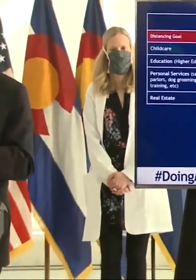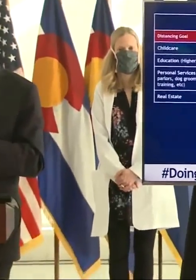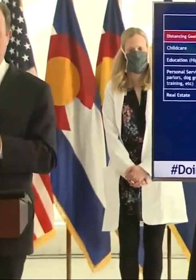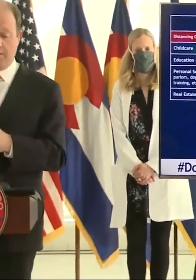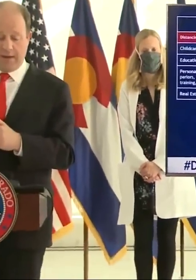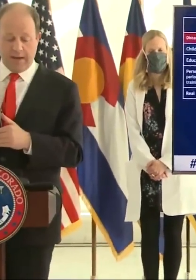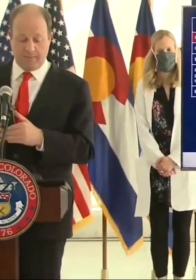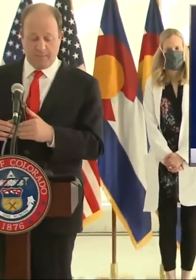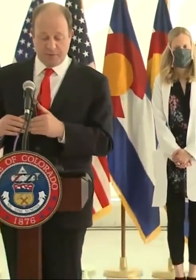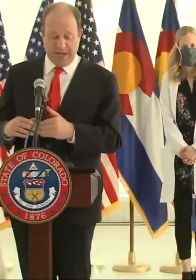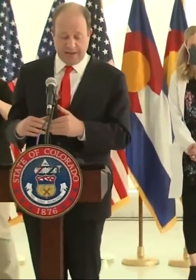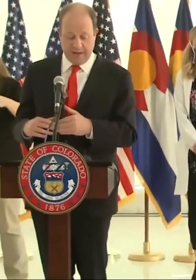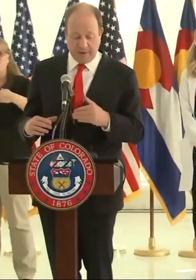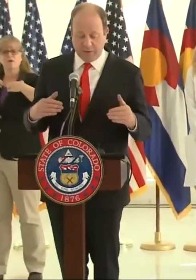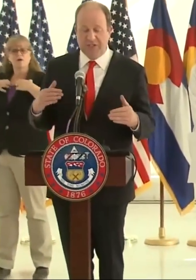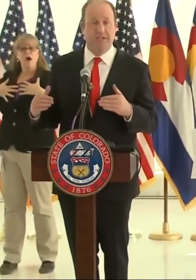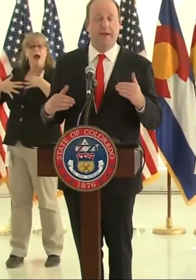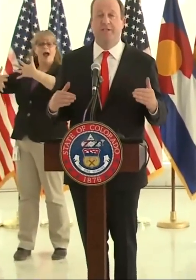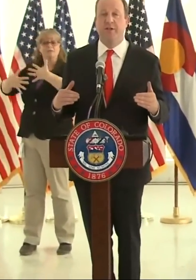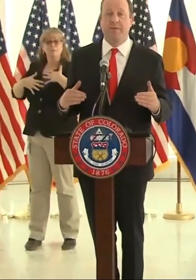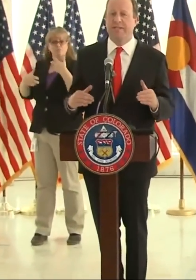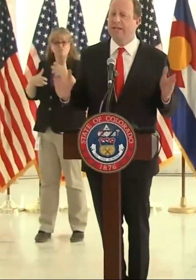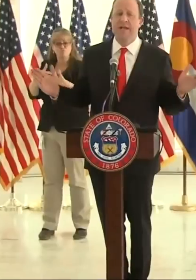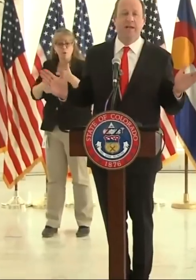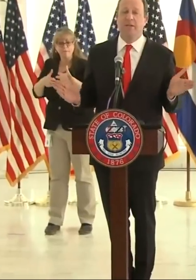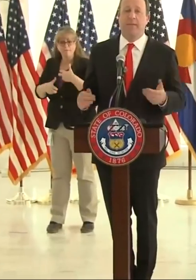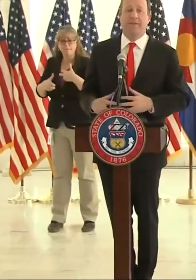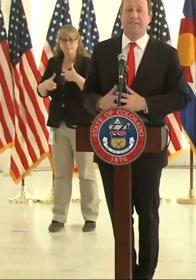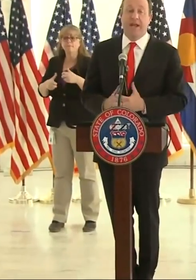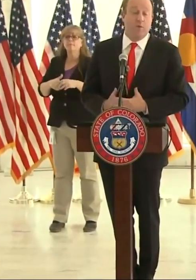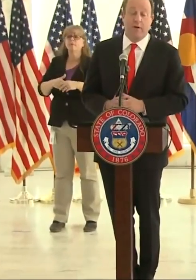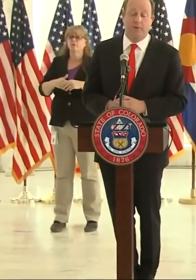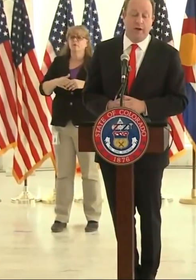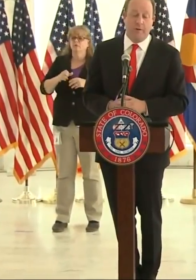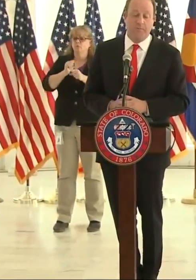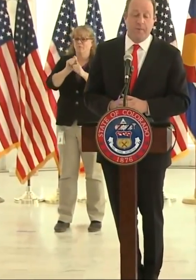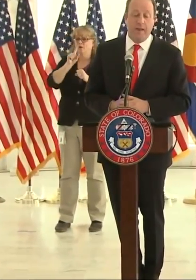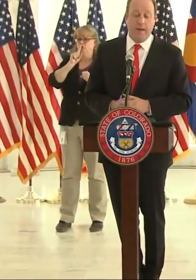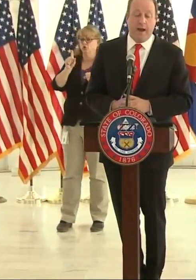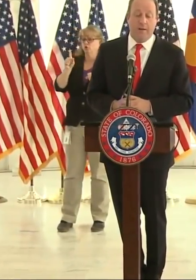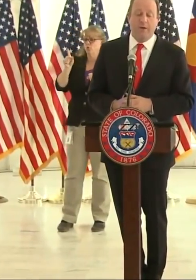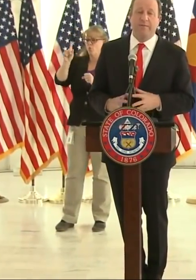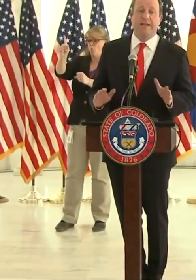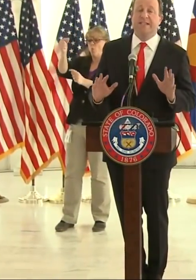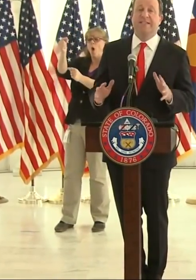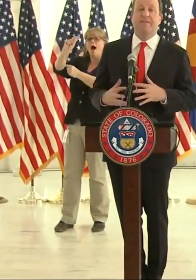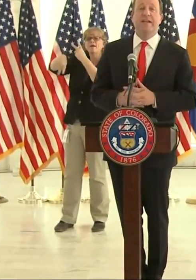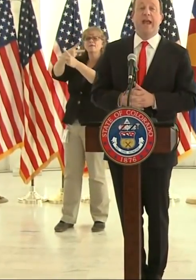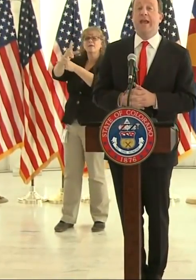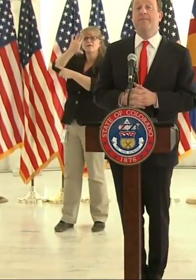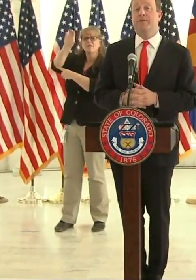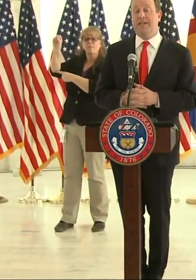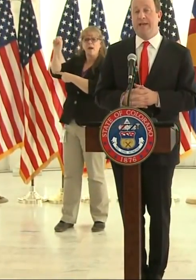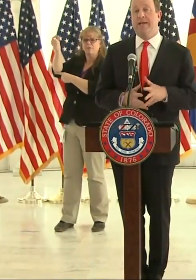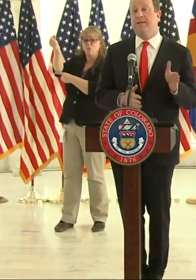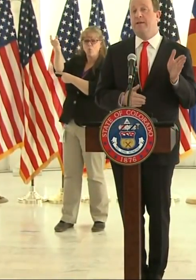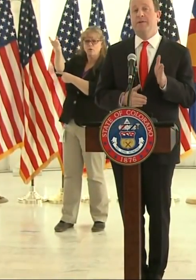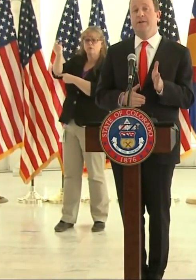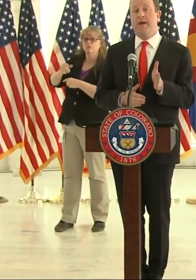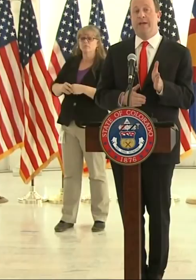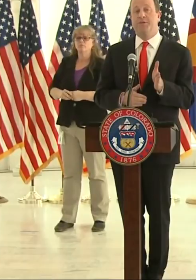vulnerable to help protect them. And it really just depends on your business. Let me talk about the state. We're an employer. We've been in the 70 to